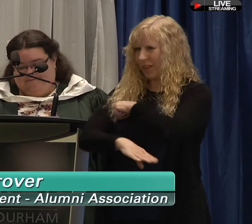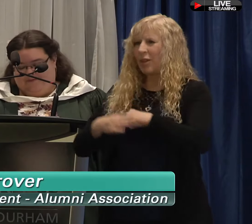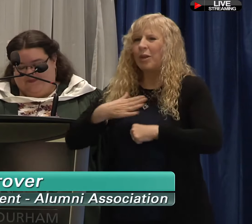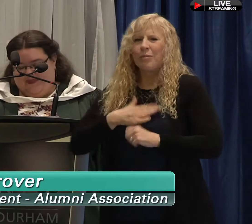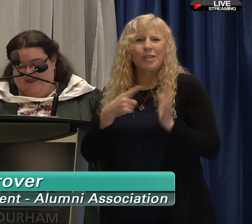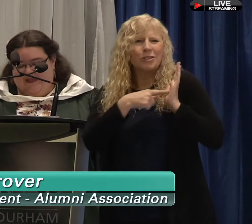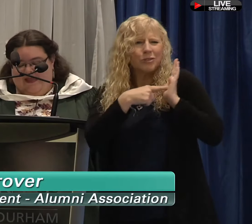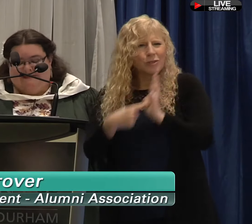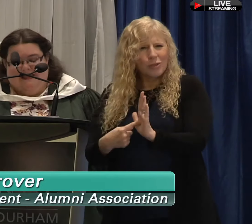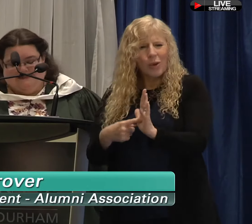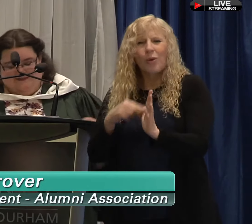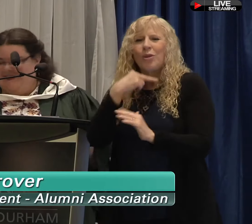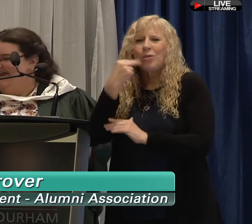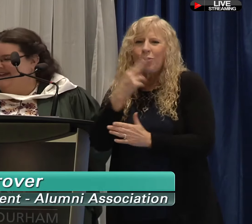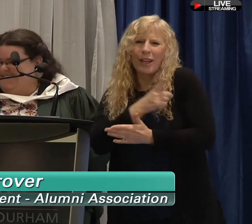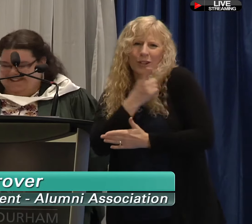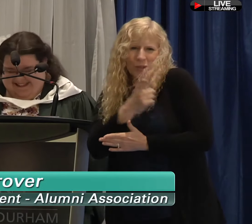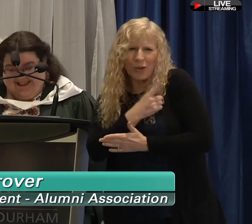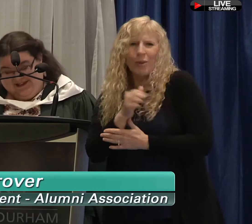spirit.